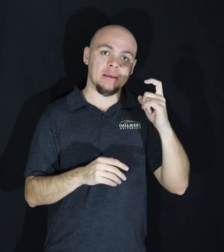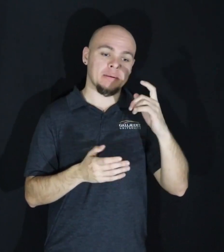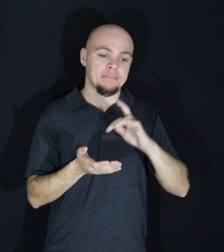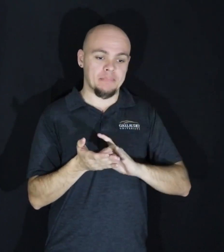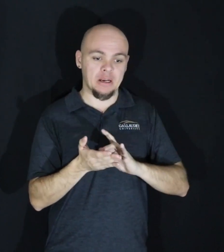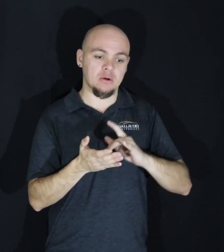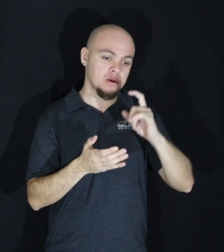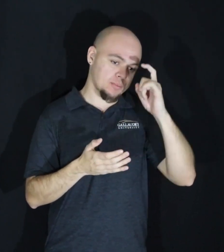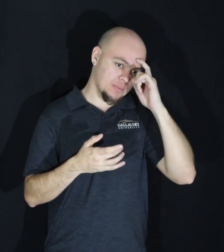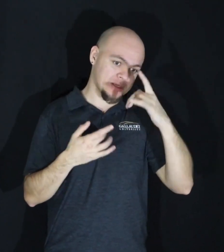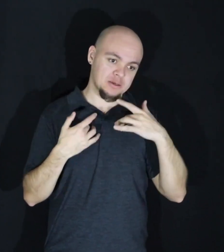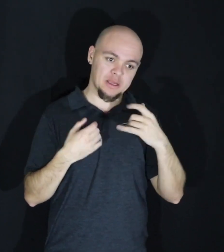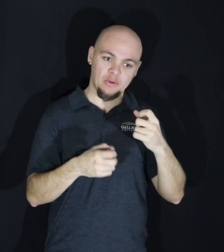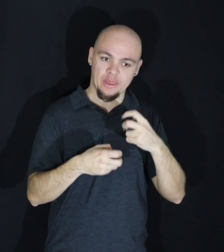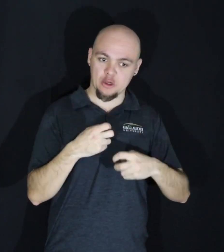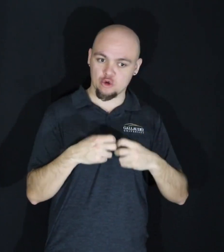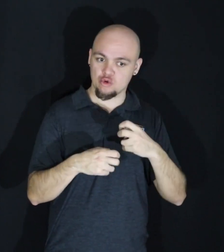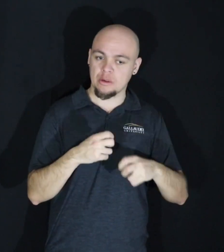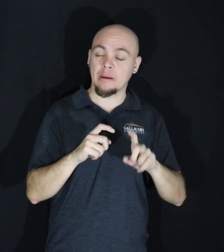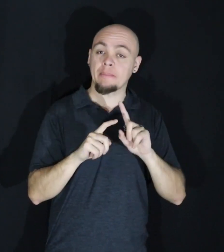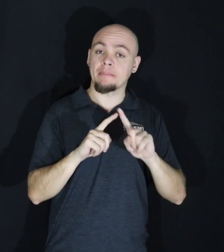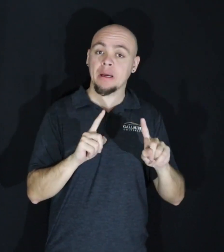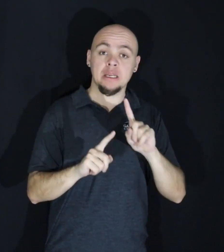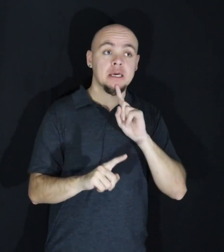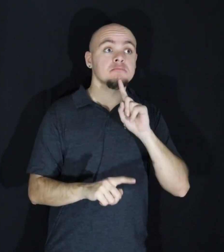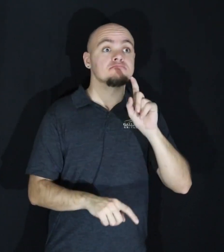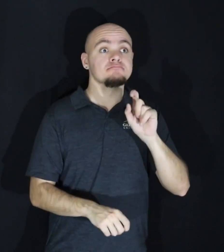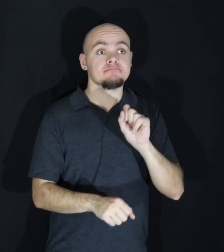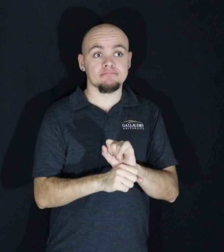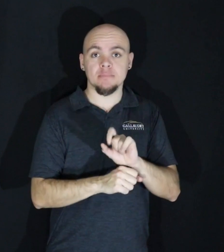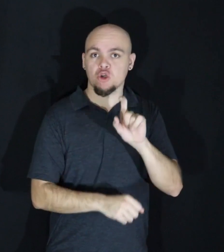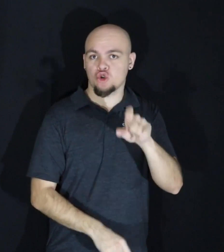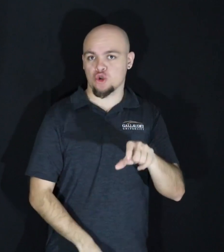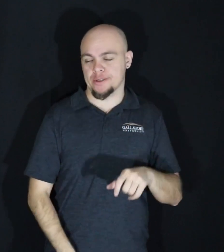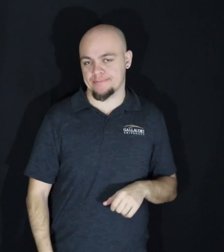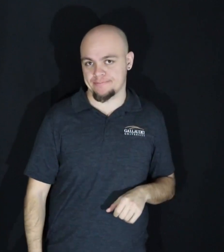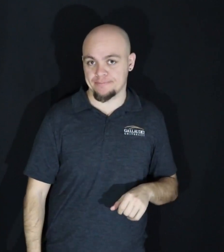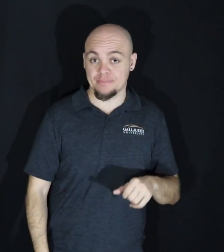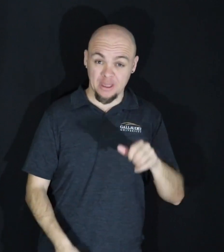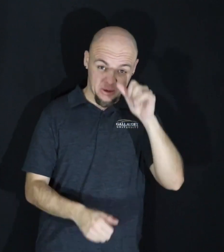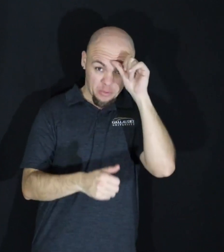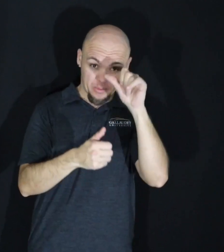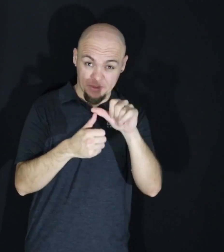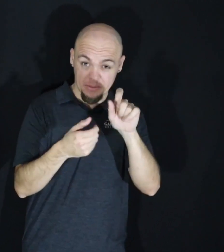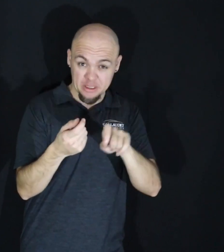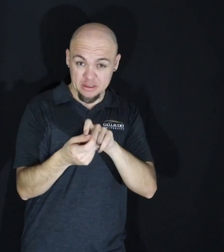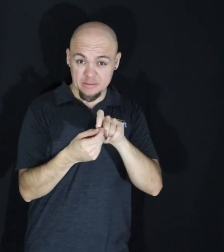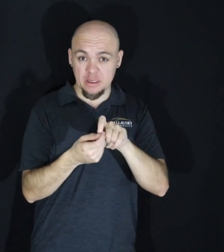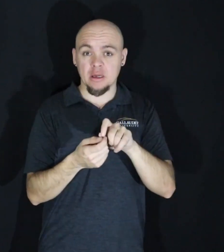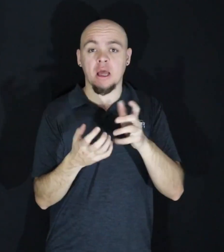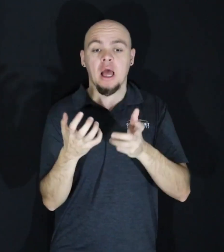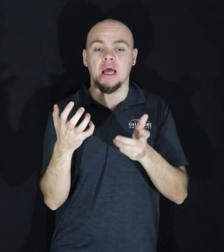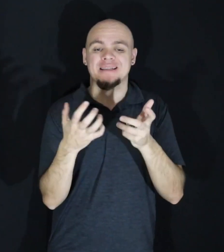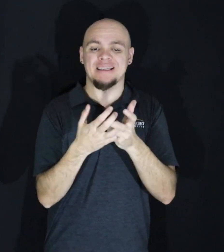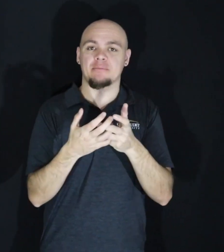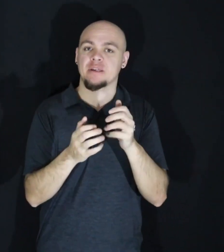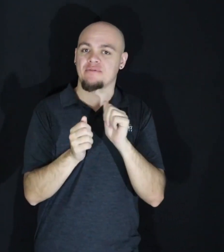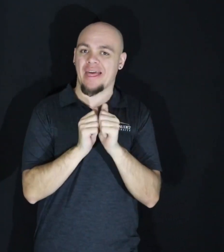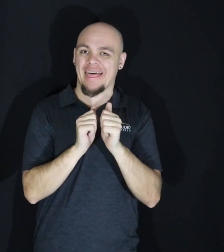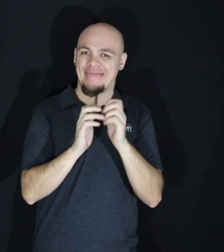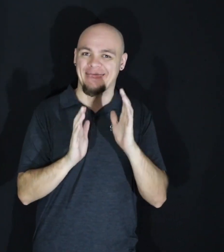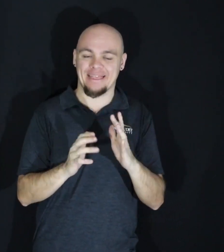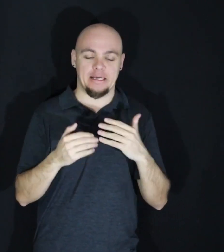or mental health condition, but it absolutely should be. I distinctly remember starting to work with an adaptive athlete very